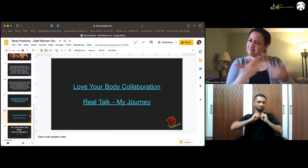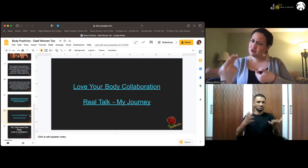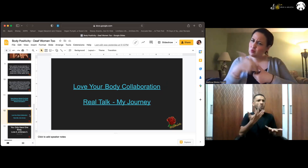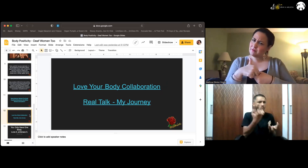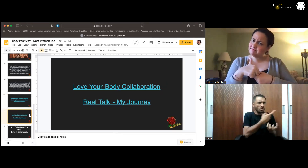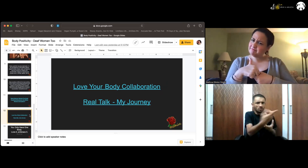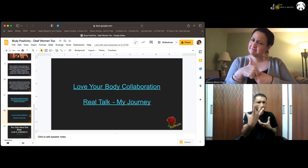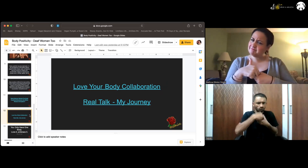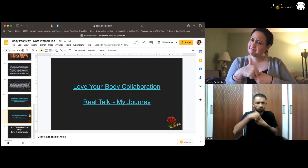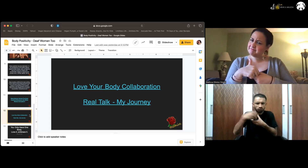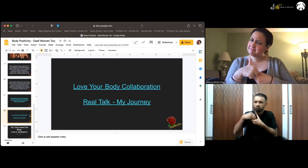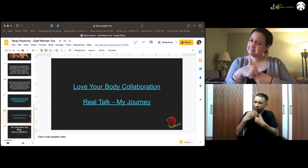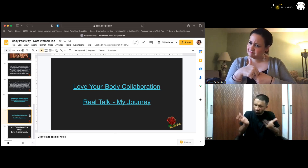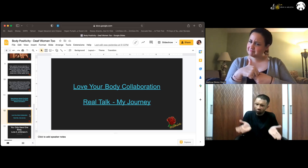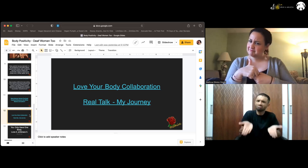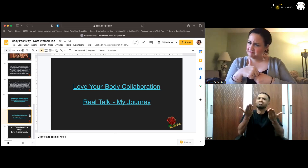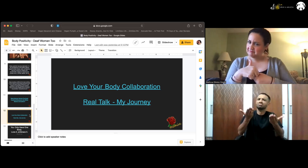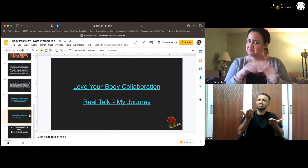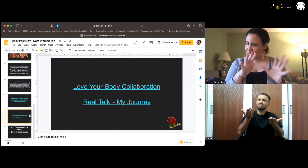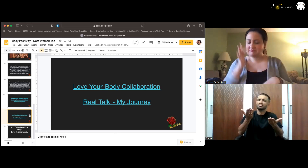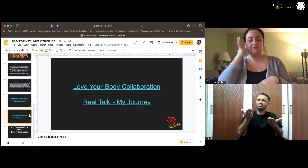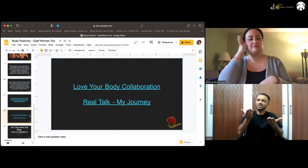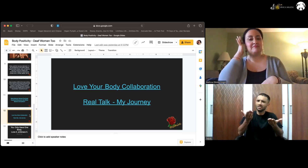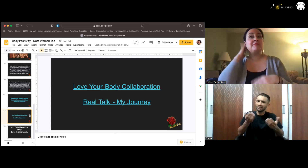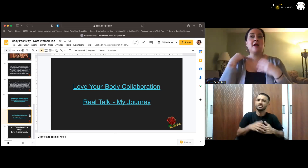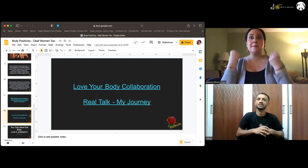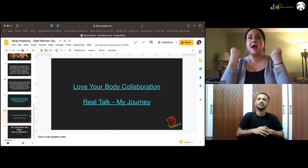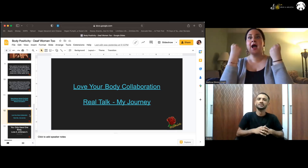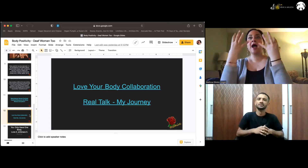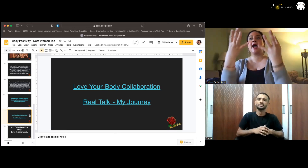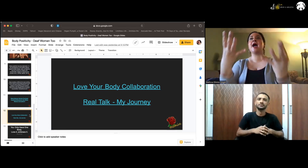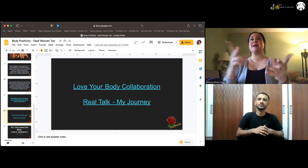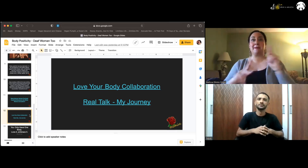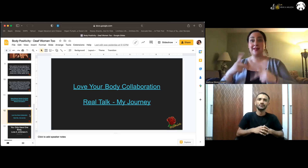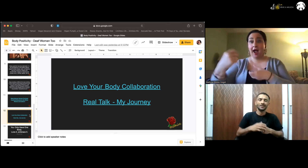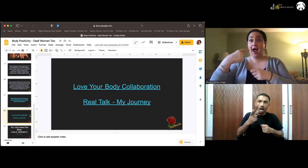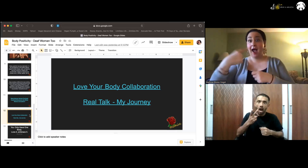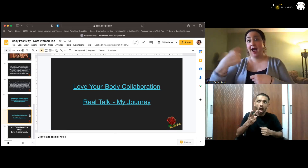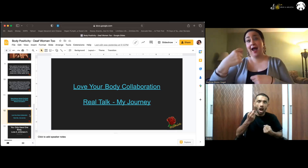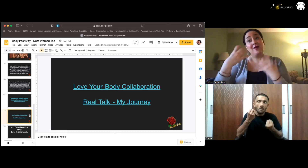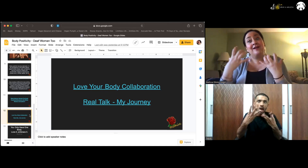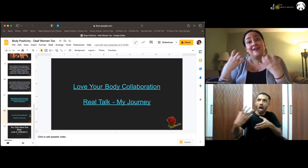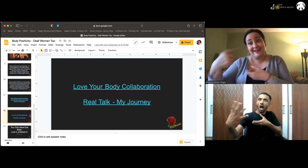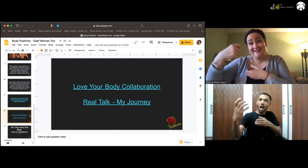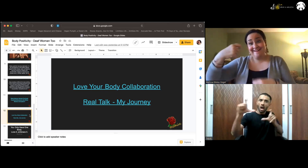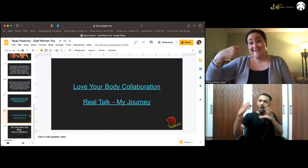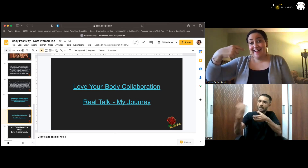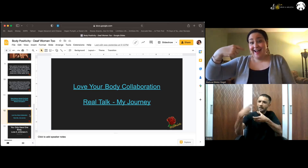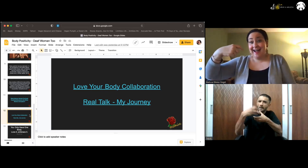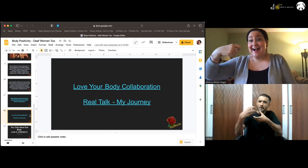is, why not take all these women, collaborate with them, and have them use my platform. So I got